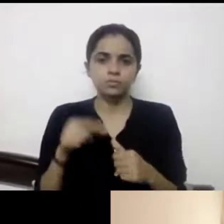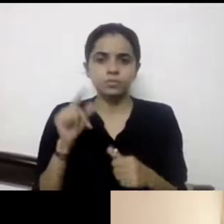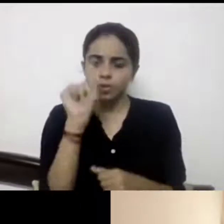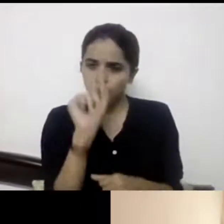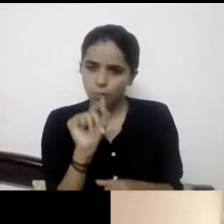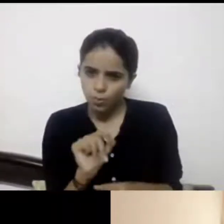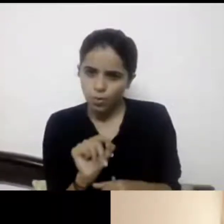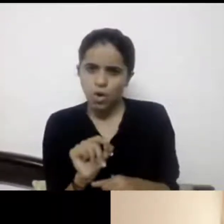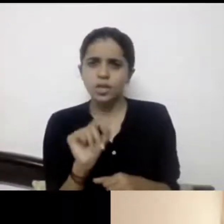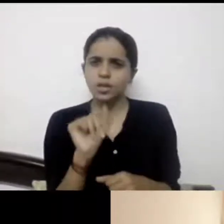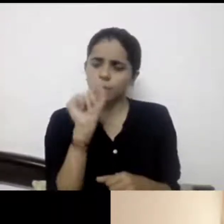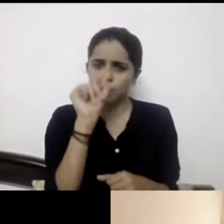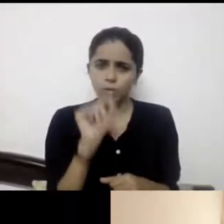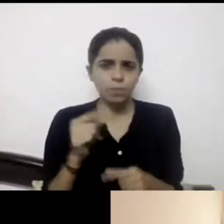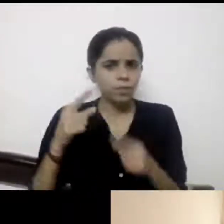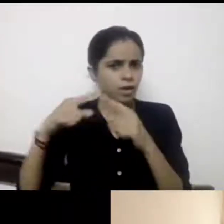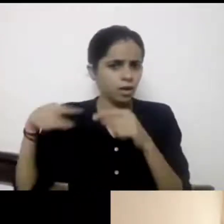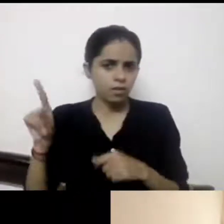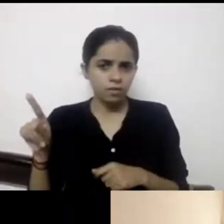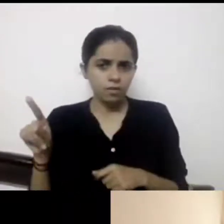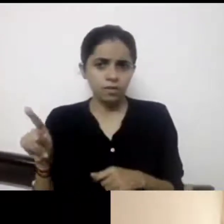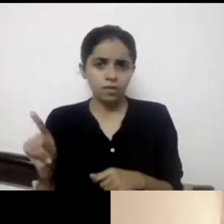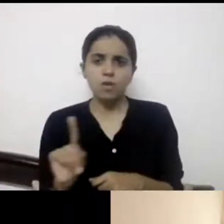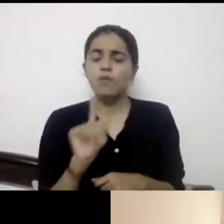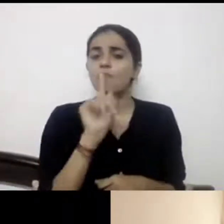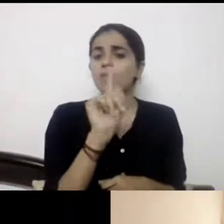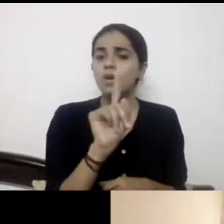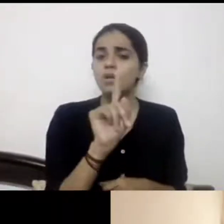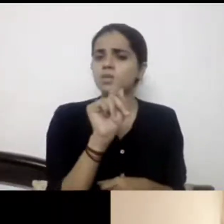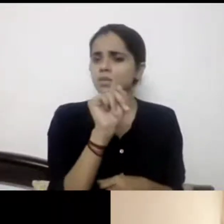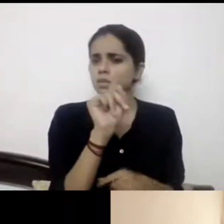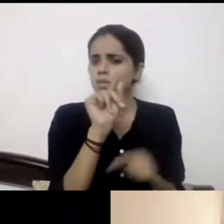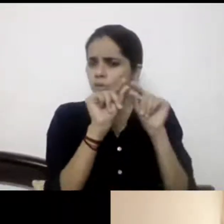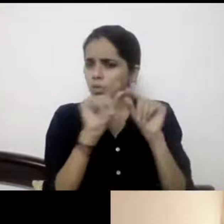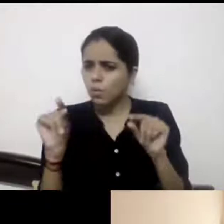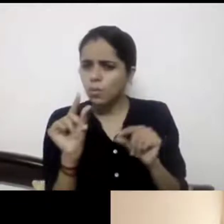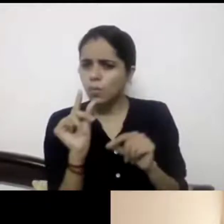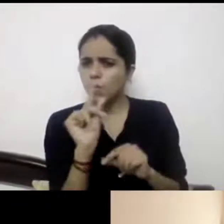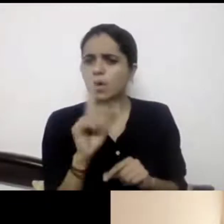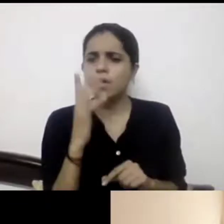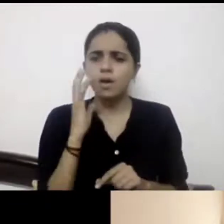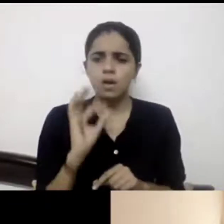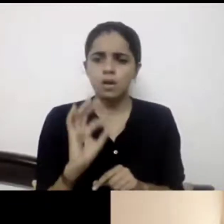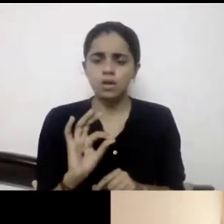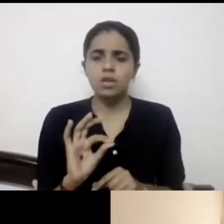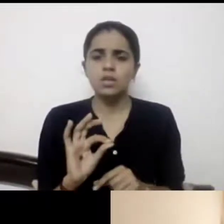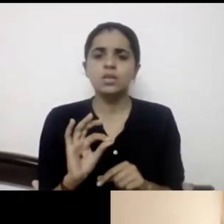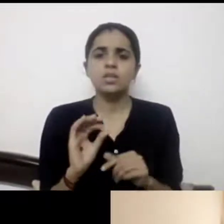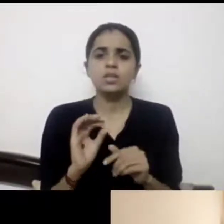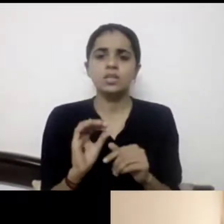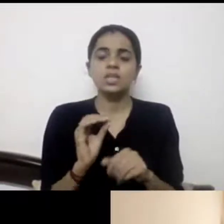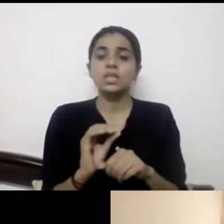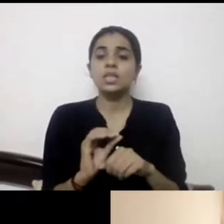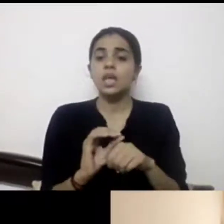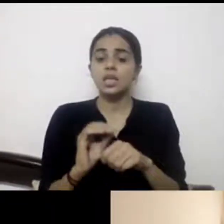out, and the key words that you used, standard, the